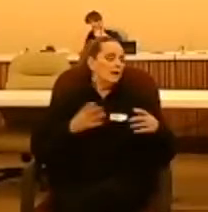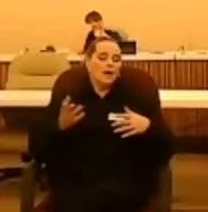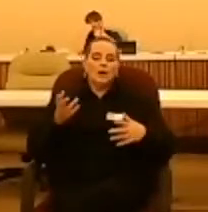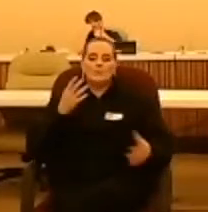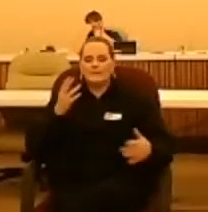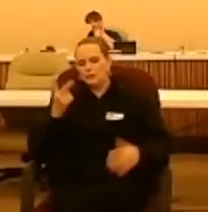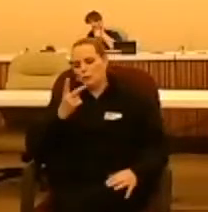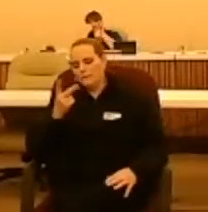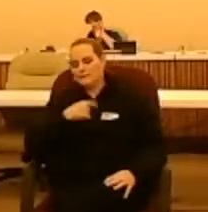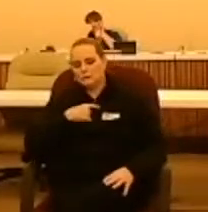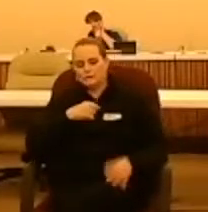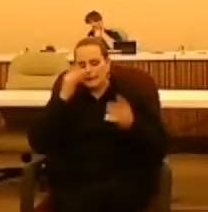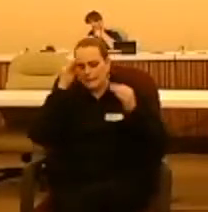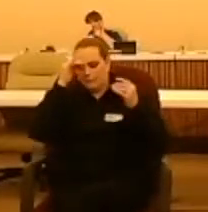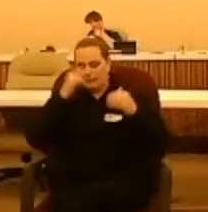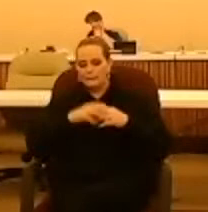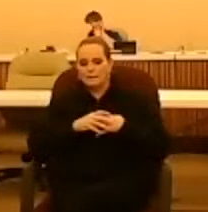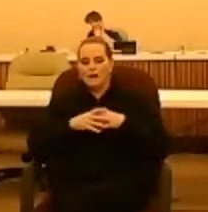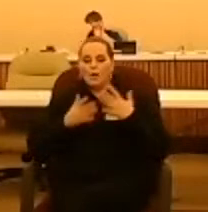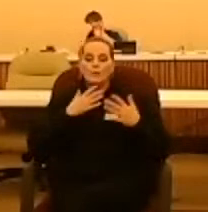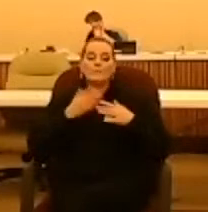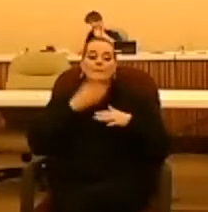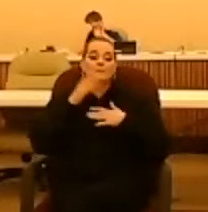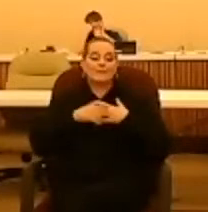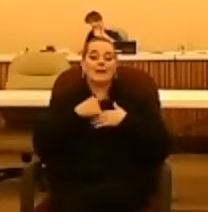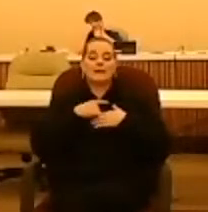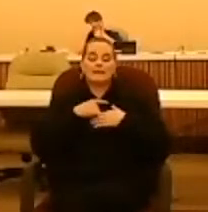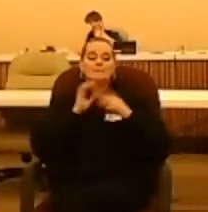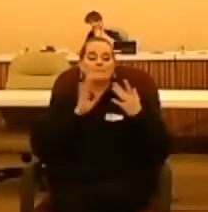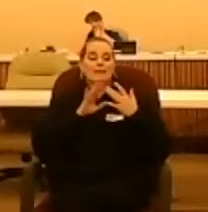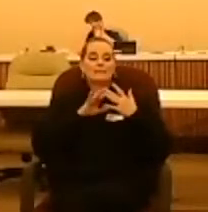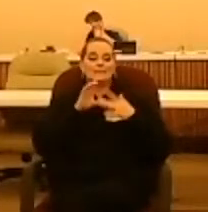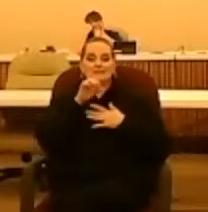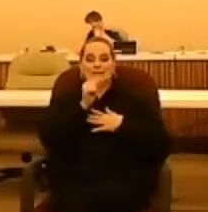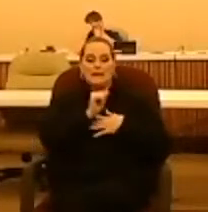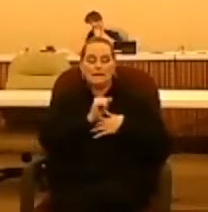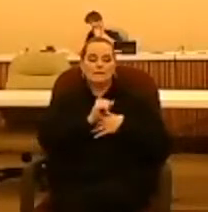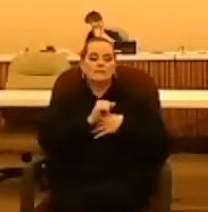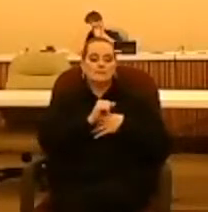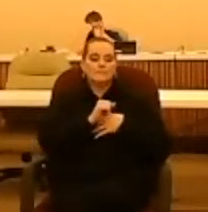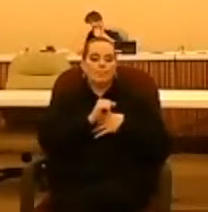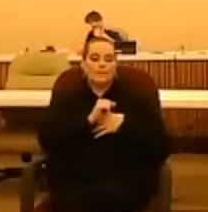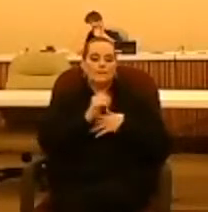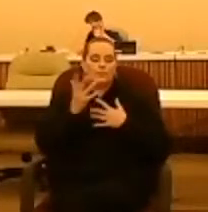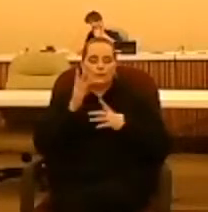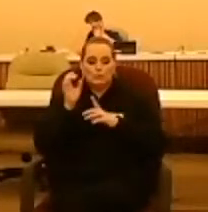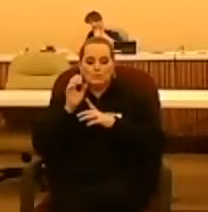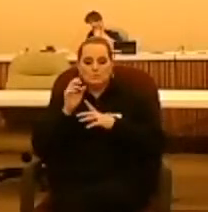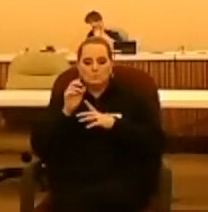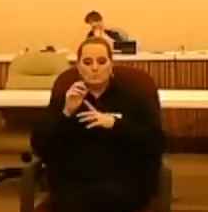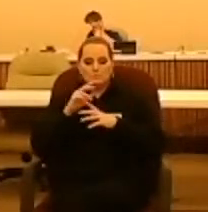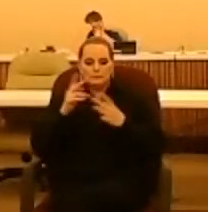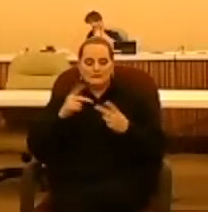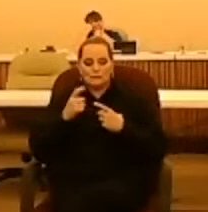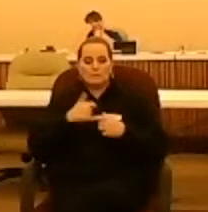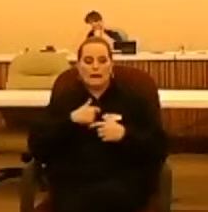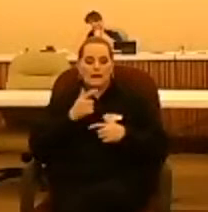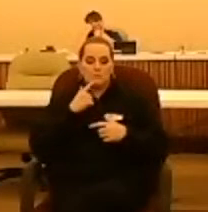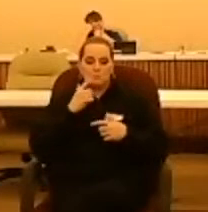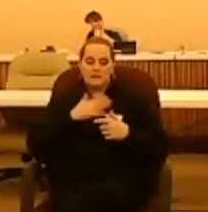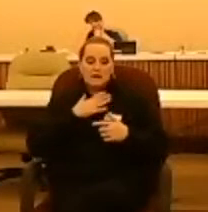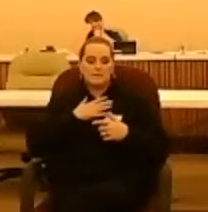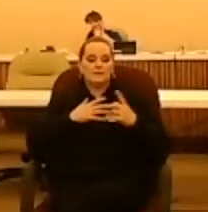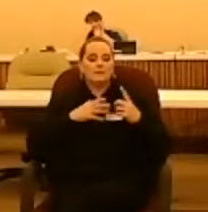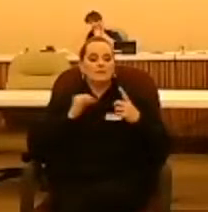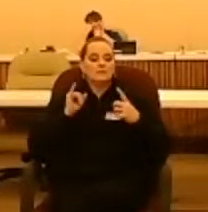together or maybe after that I can reach out to the DA. I don't know if you're comfortable with that given your position, but I certainly be happy to do that to